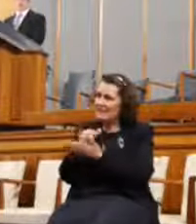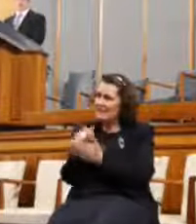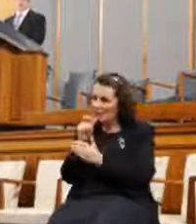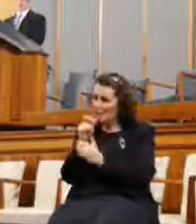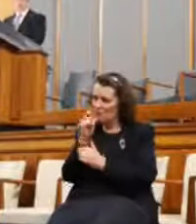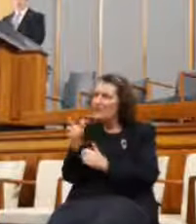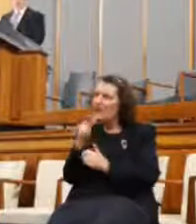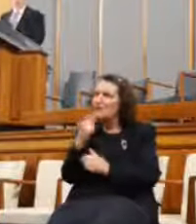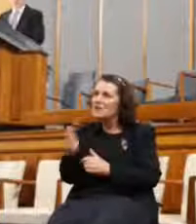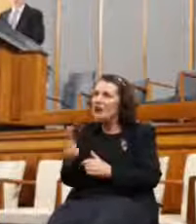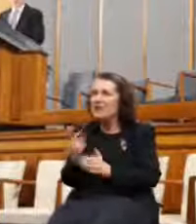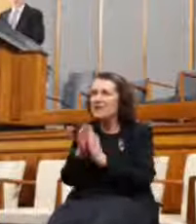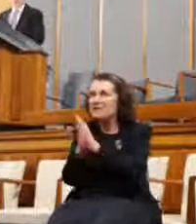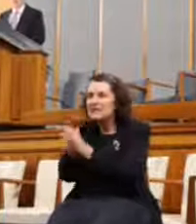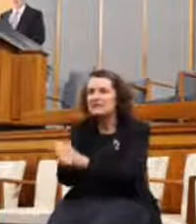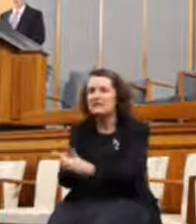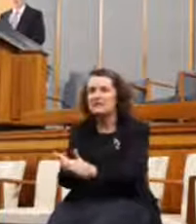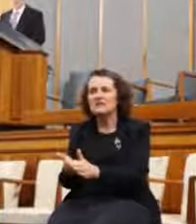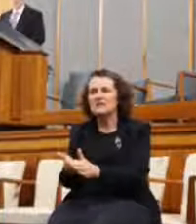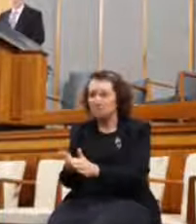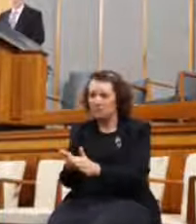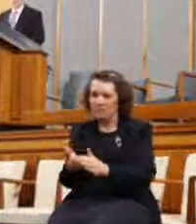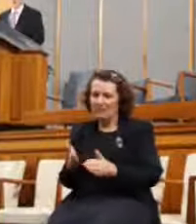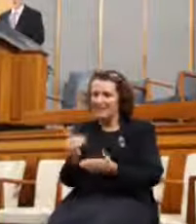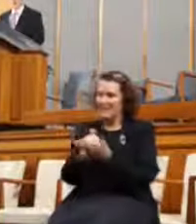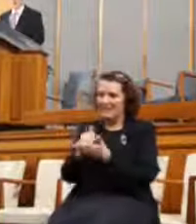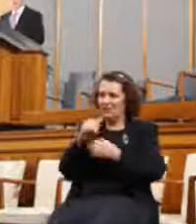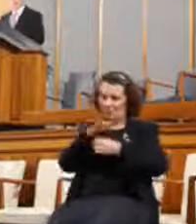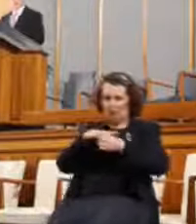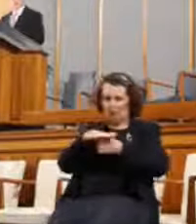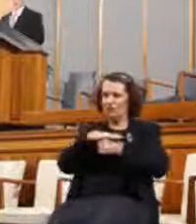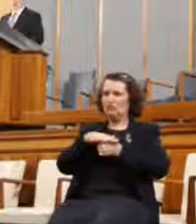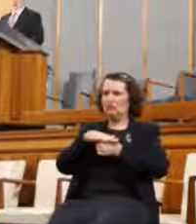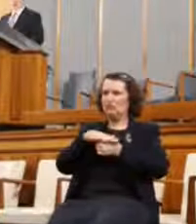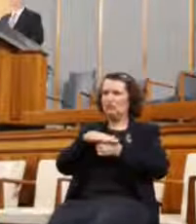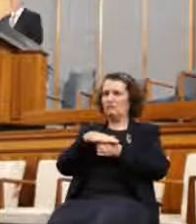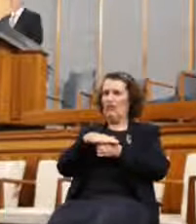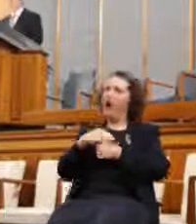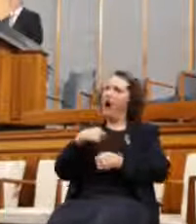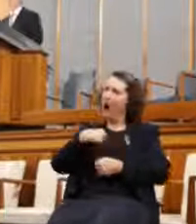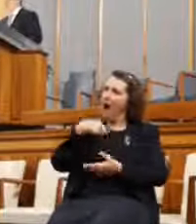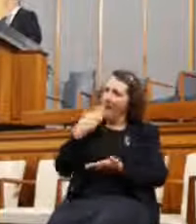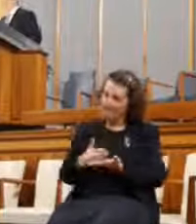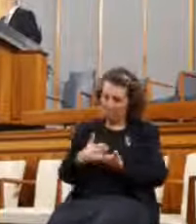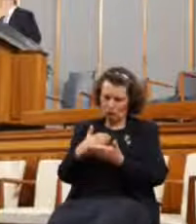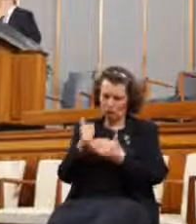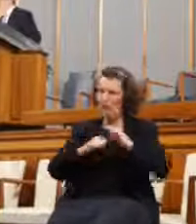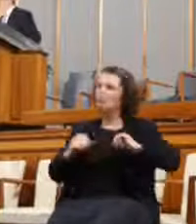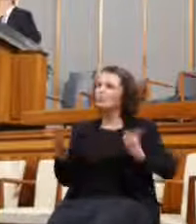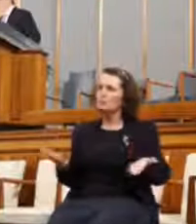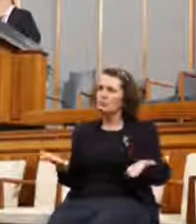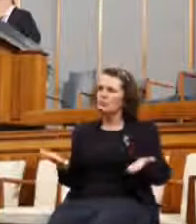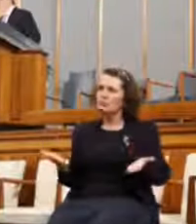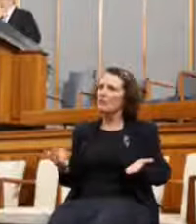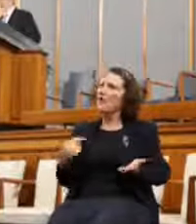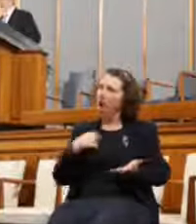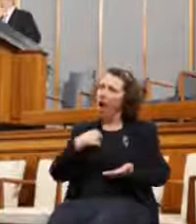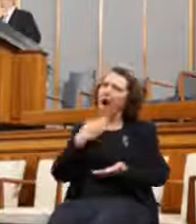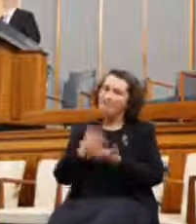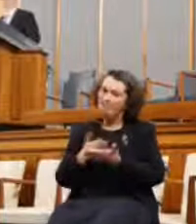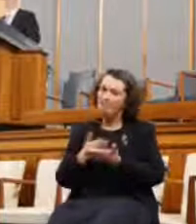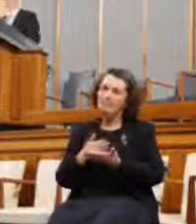just our state of heart, what we are. We are proud and we are deceitful. It's